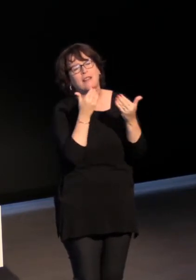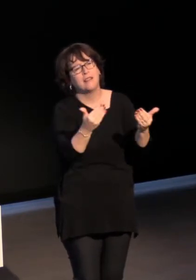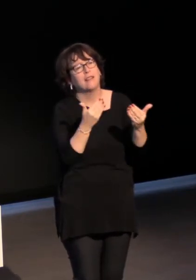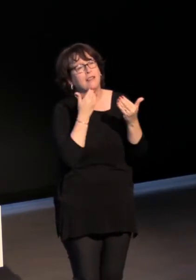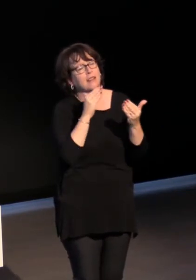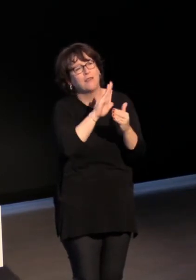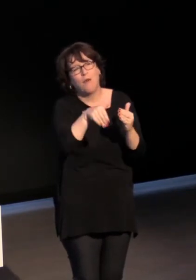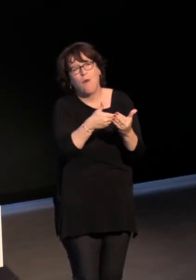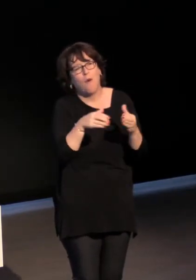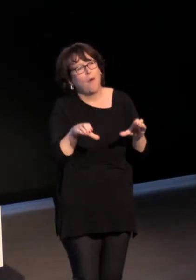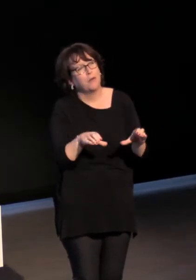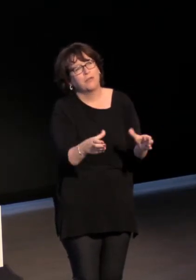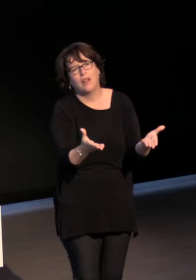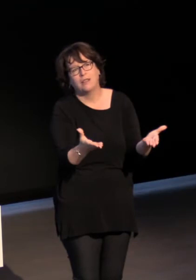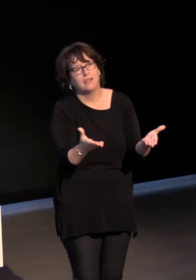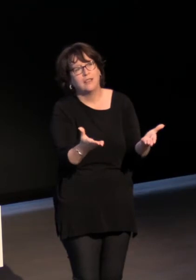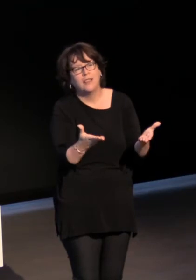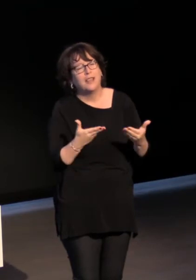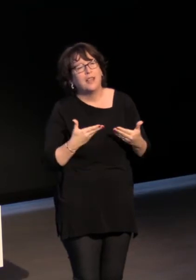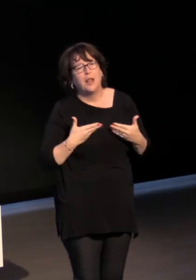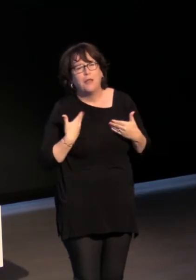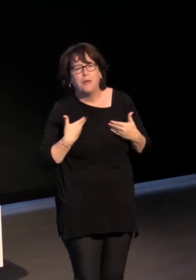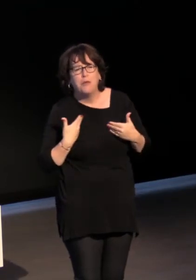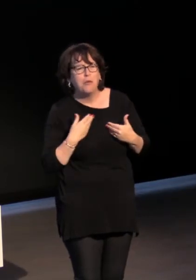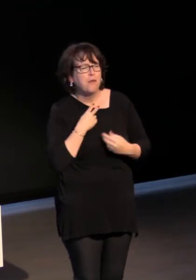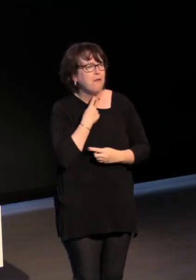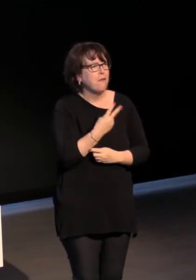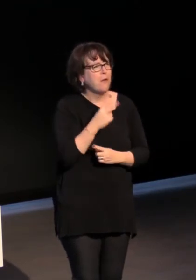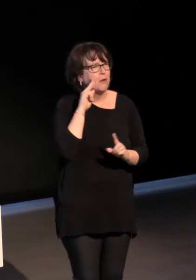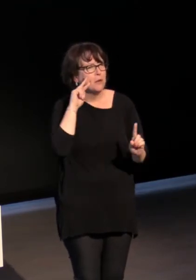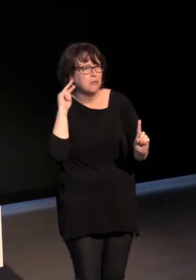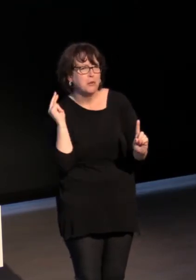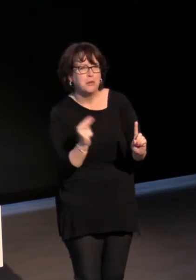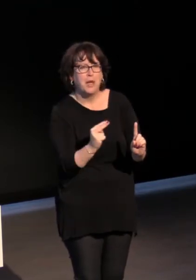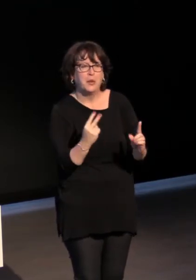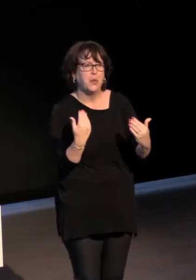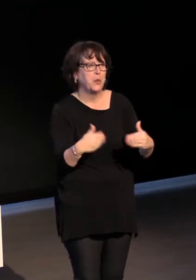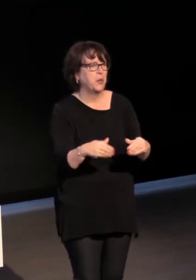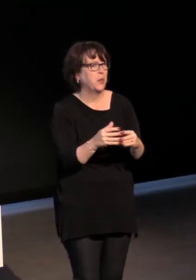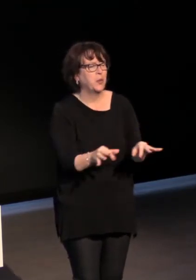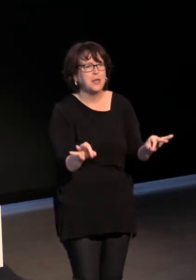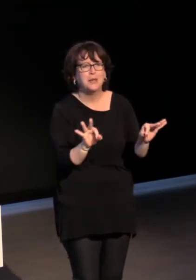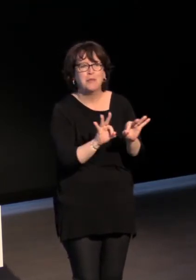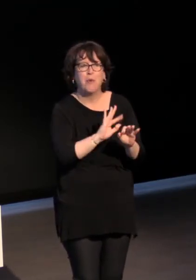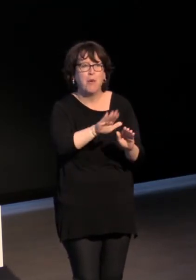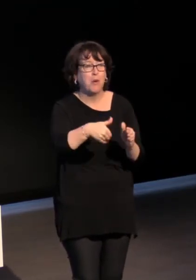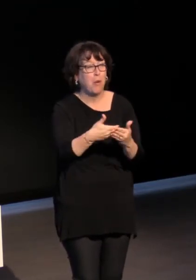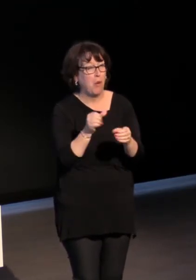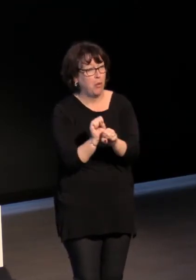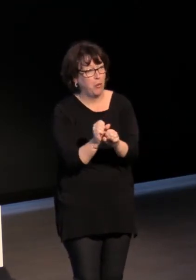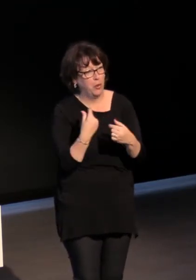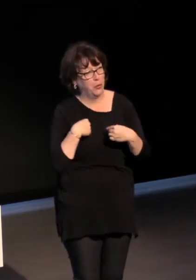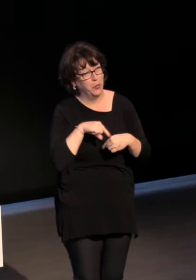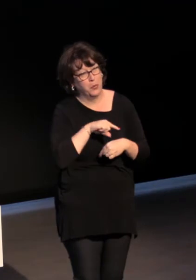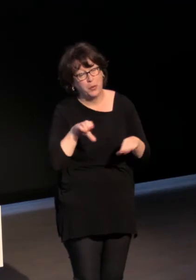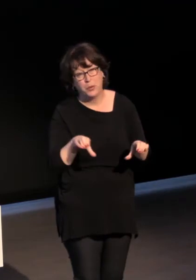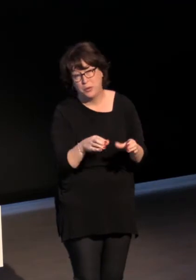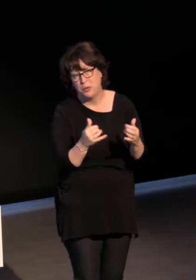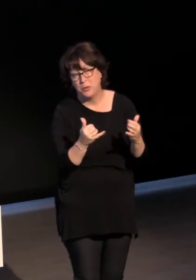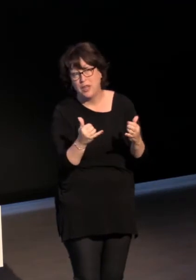for all that you have done. The youth voice and perspective is so deeply important in all of the work we're doing, especially when we're talking